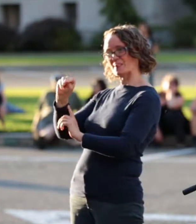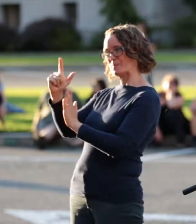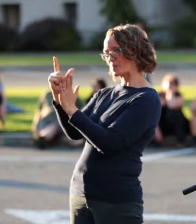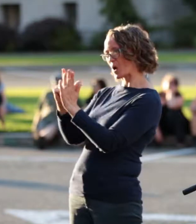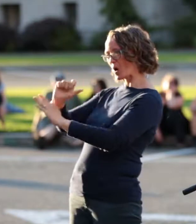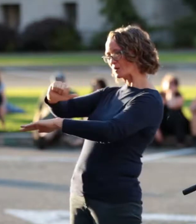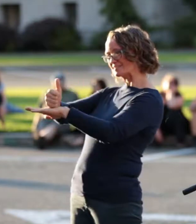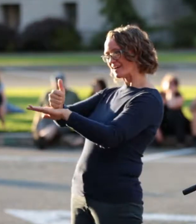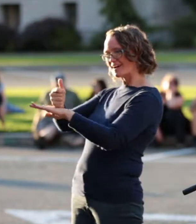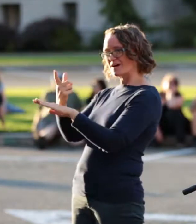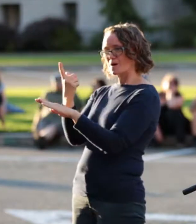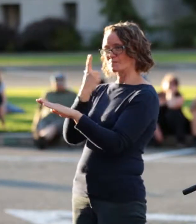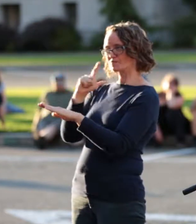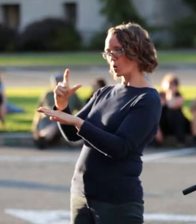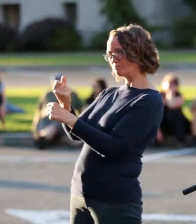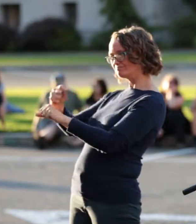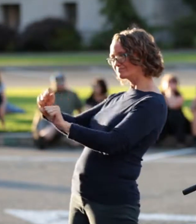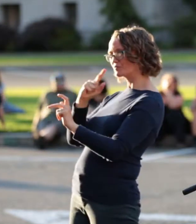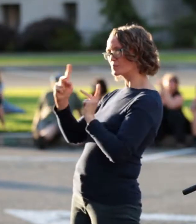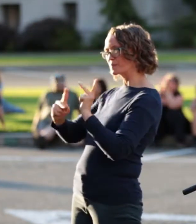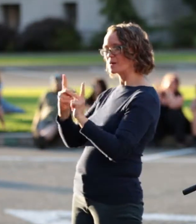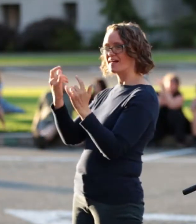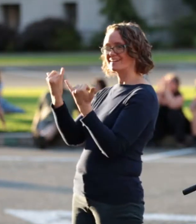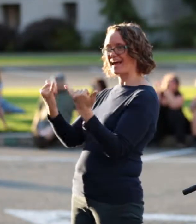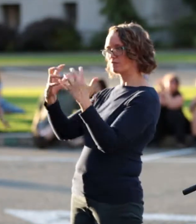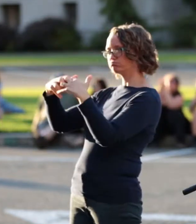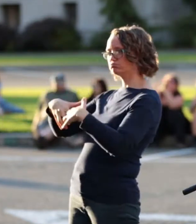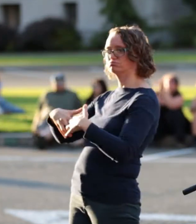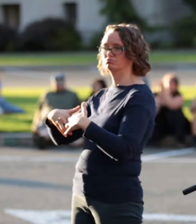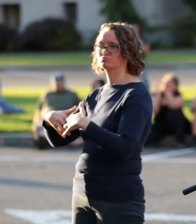be halted immediately.